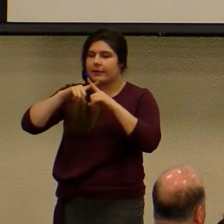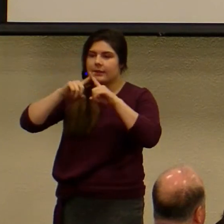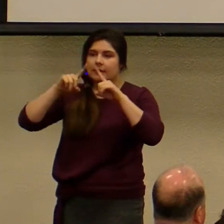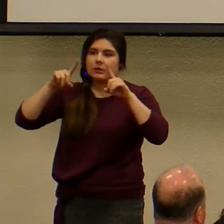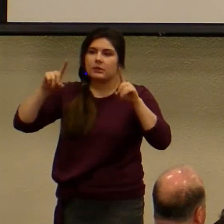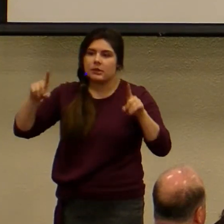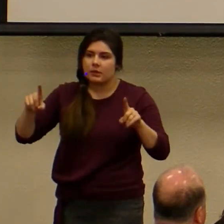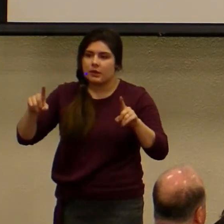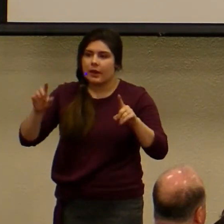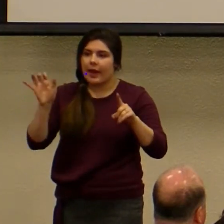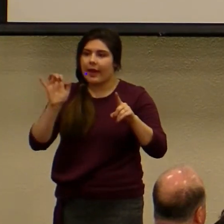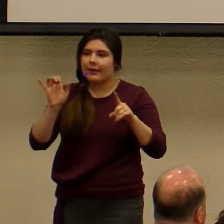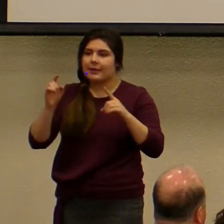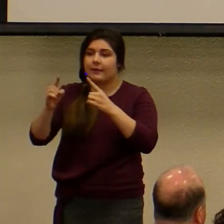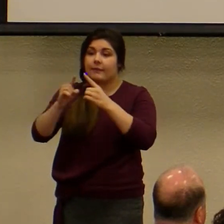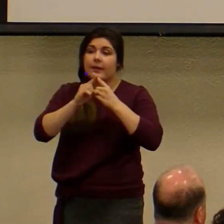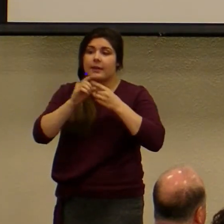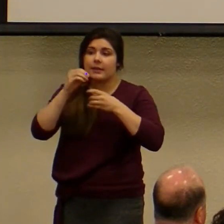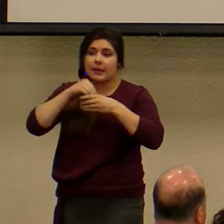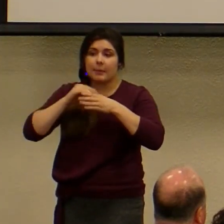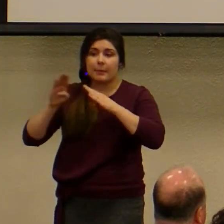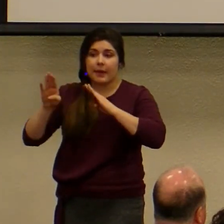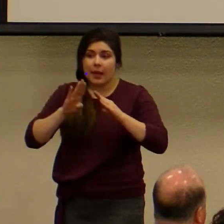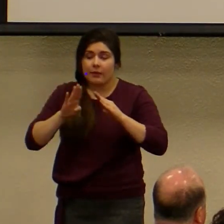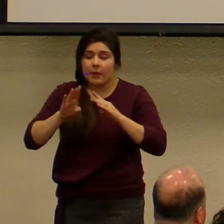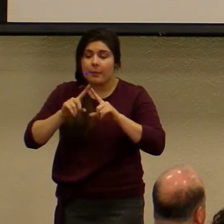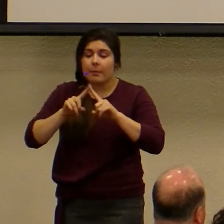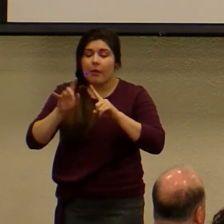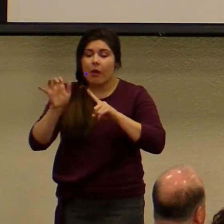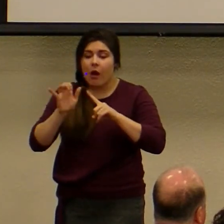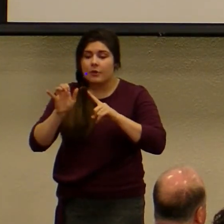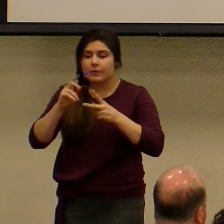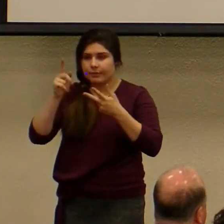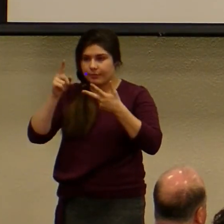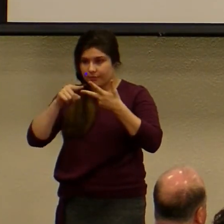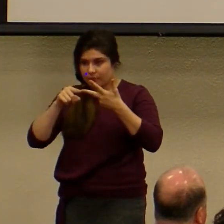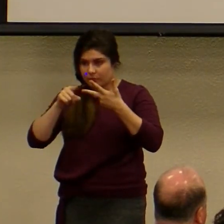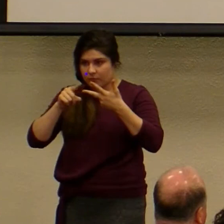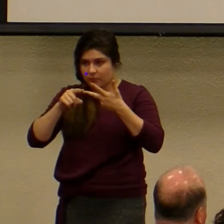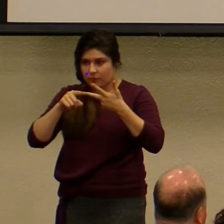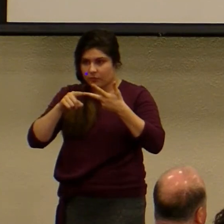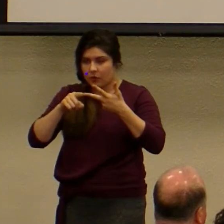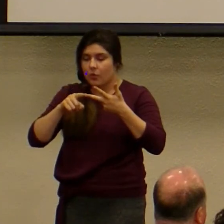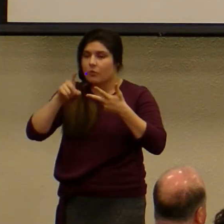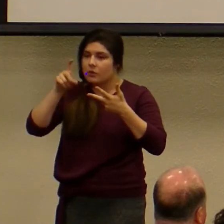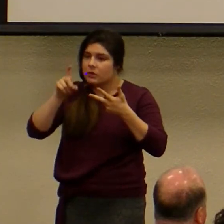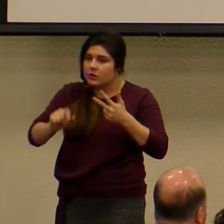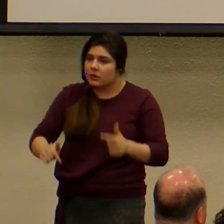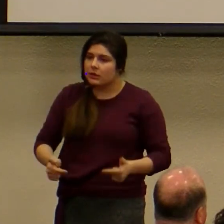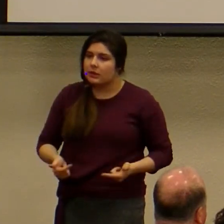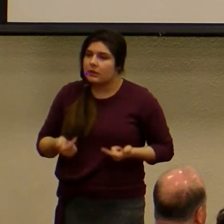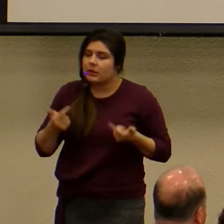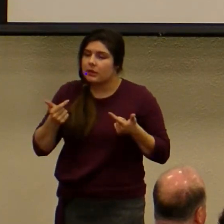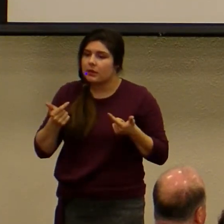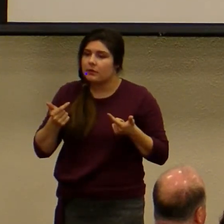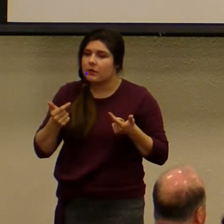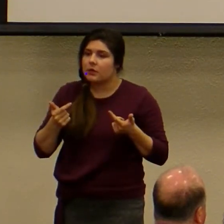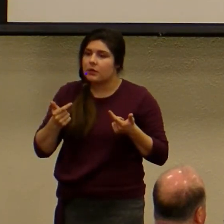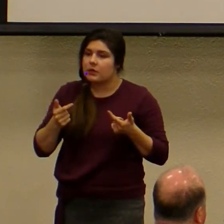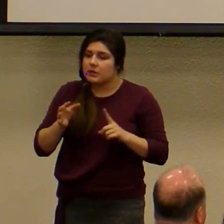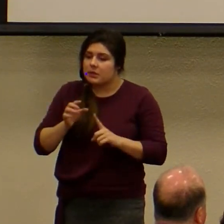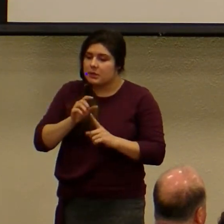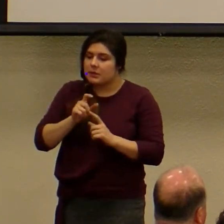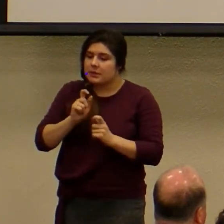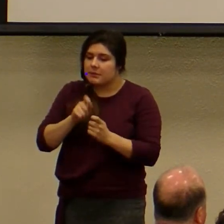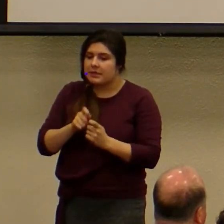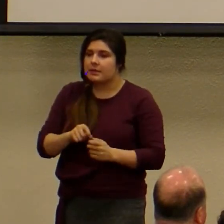this defense in our manner. But we also, point number 3, ought to live out certain principles in the